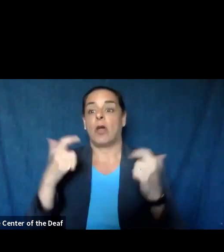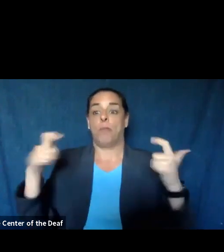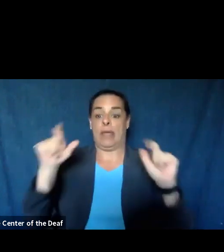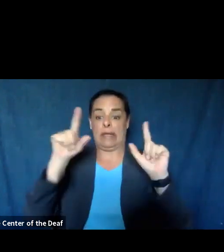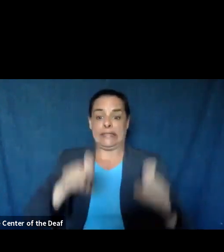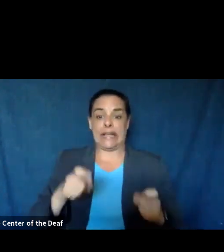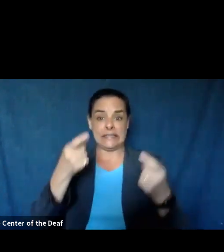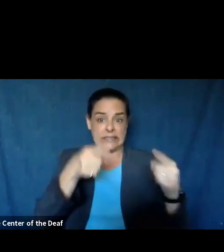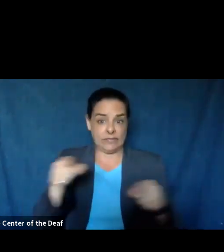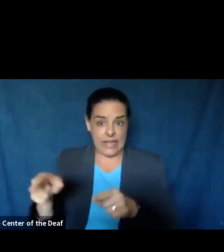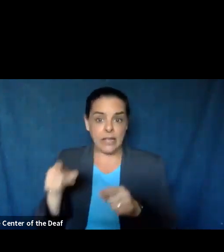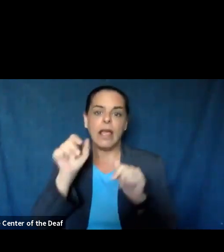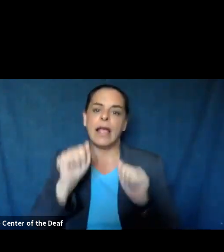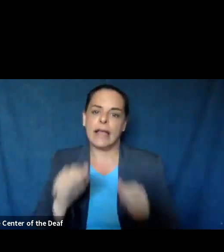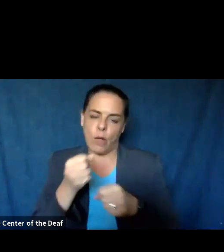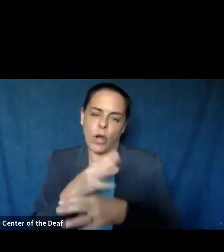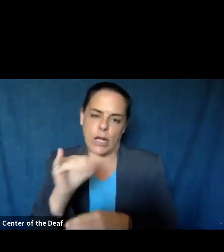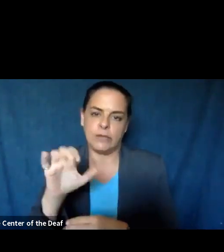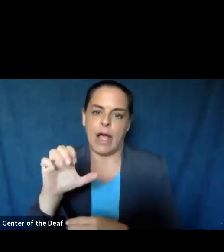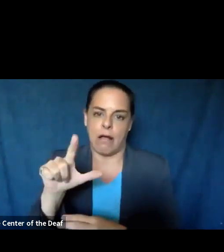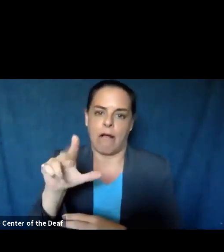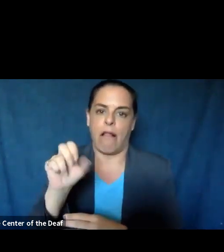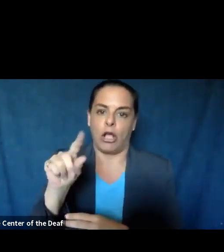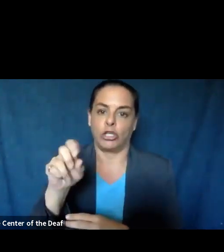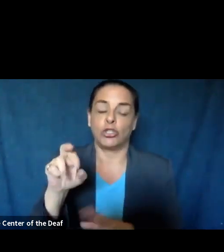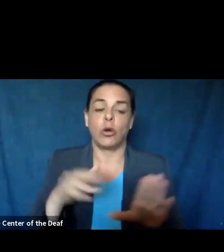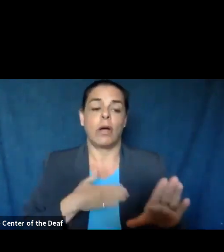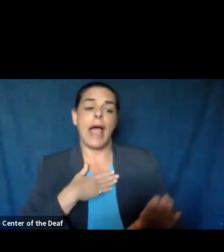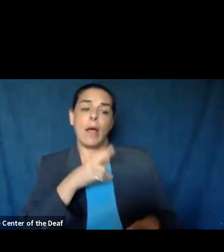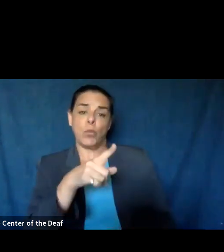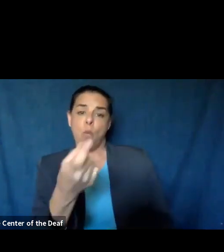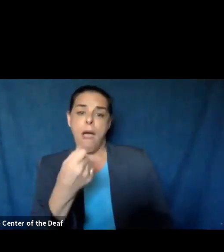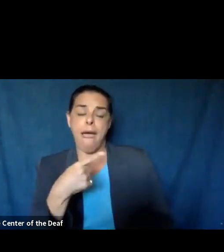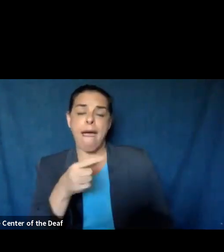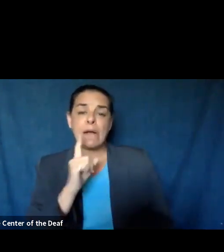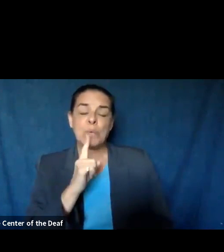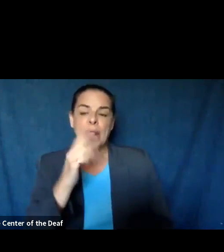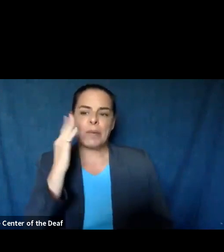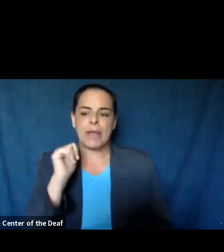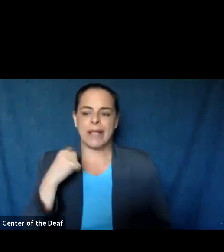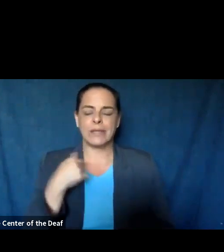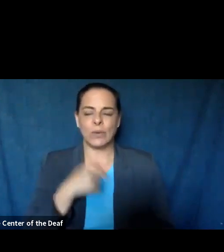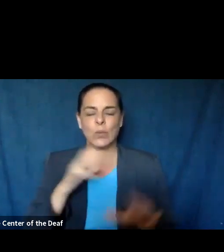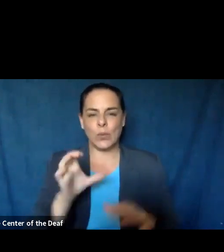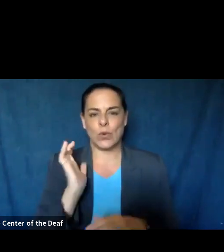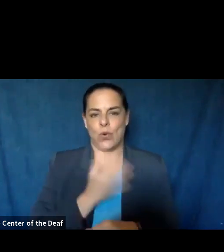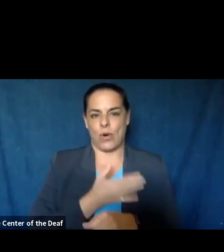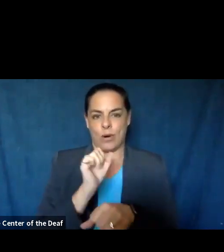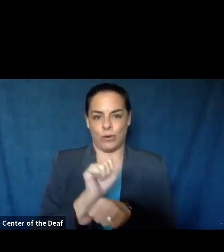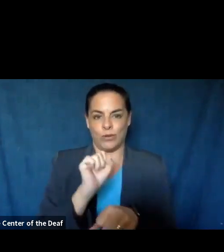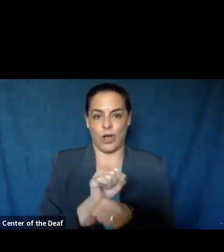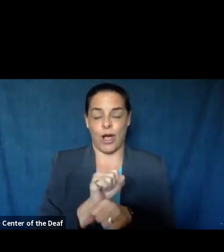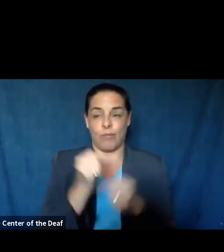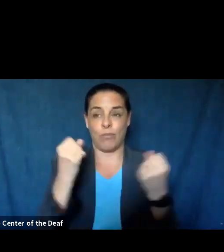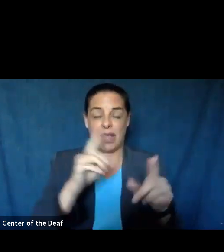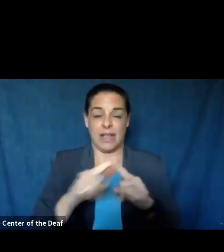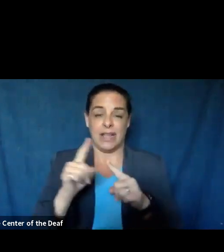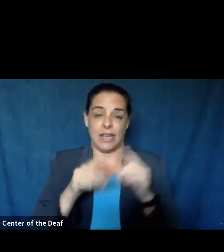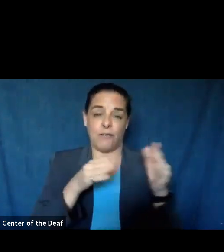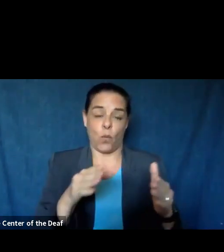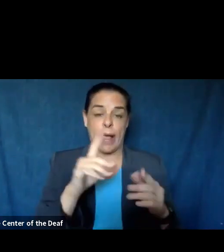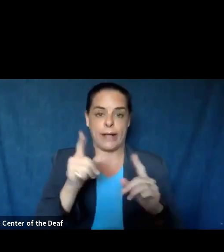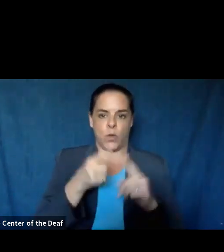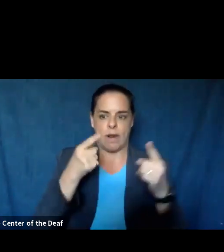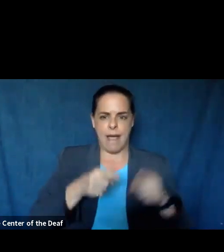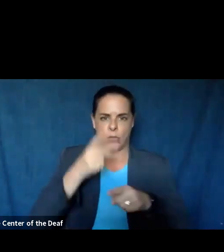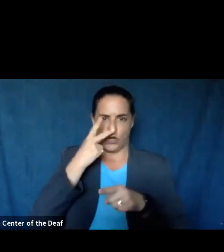be due to clusters. And I'm glad you asked that question because we're doing our job in a lot of ways when you see more